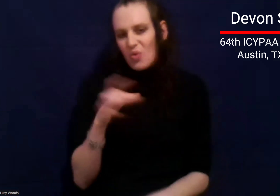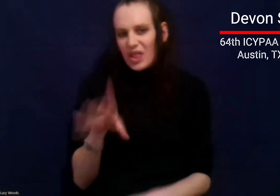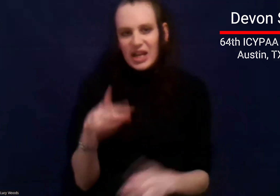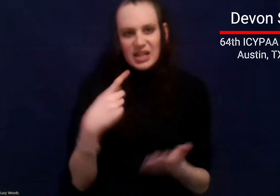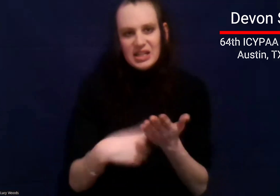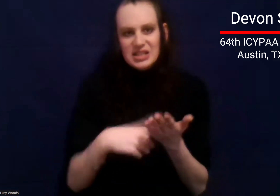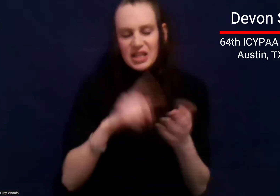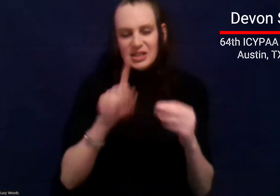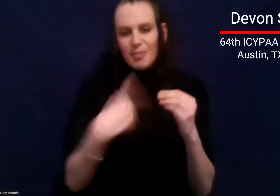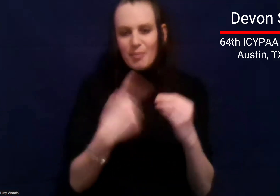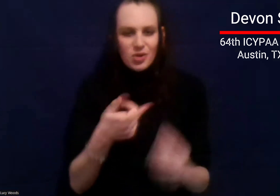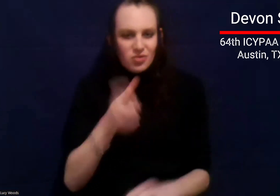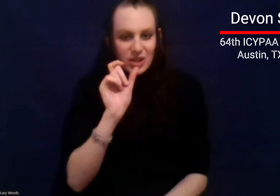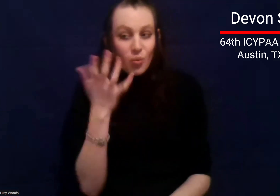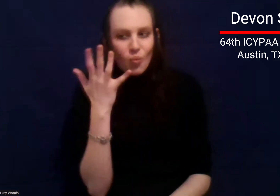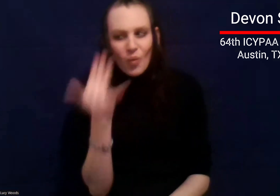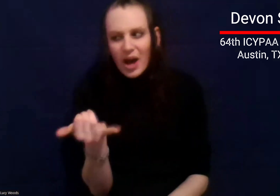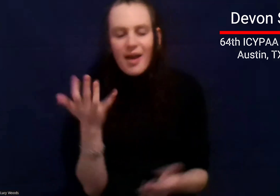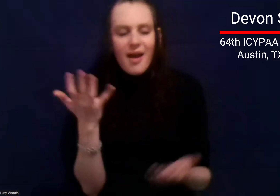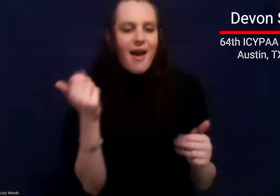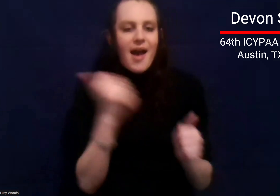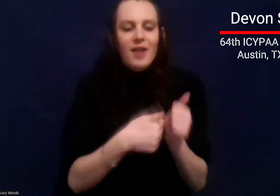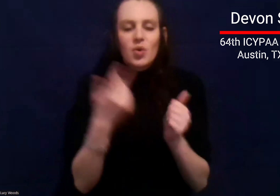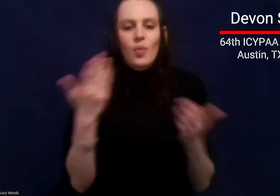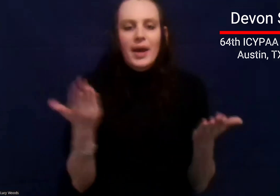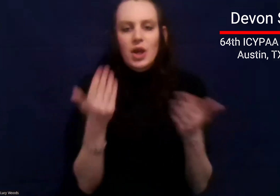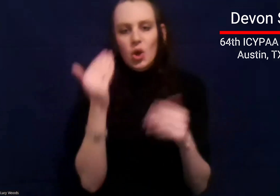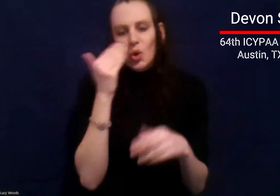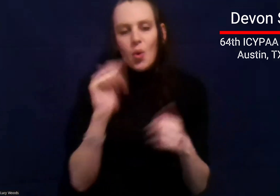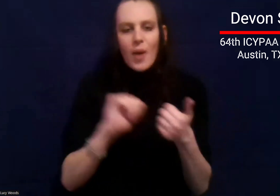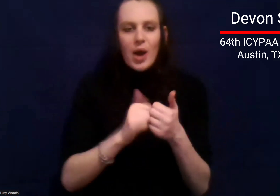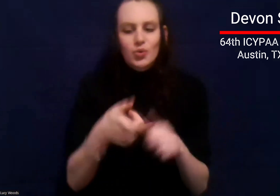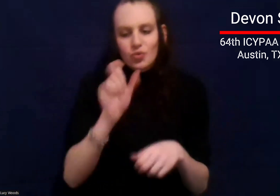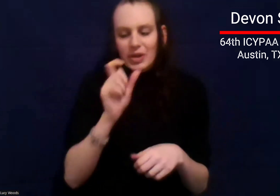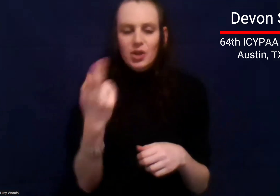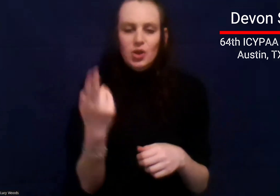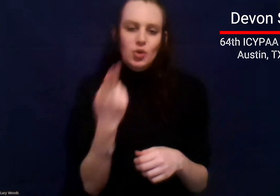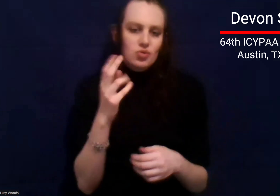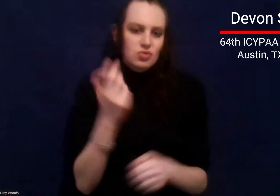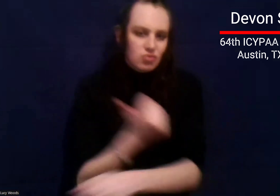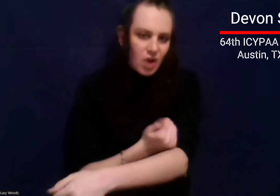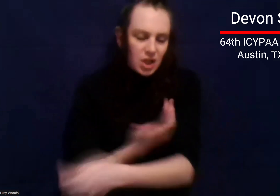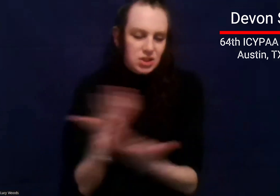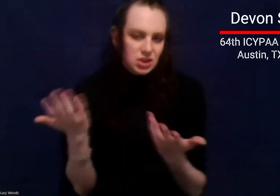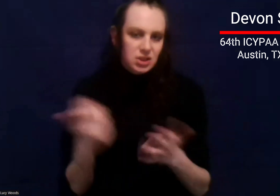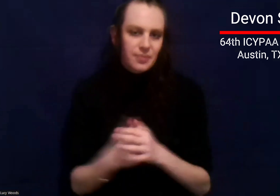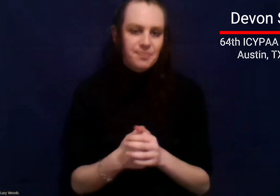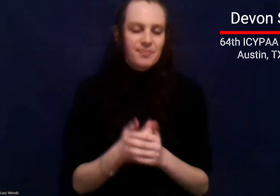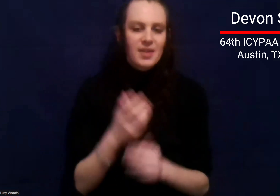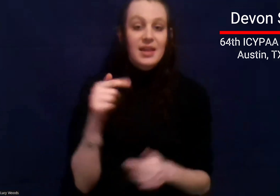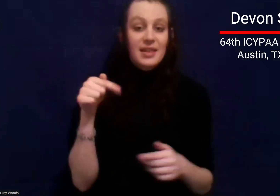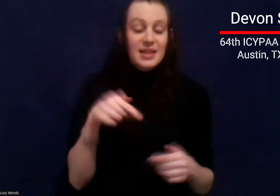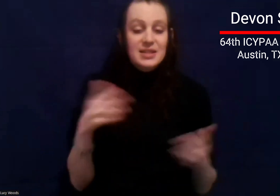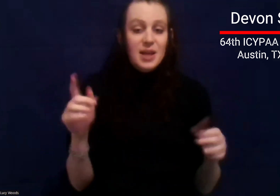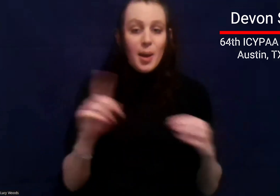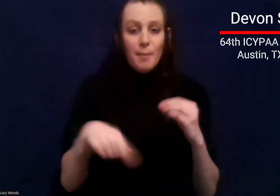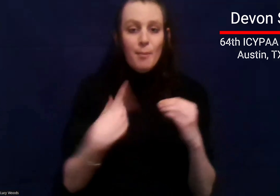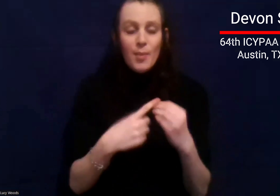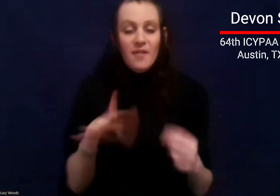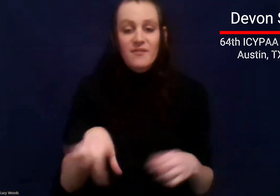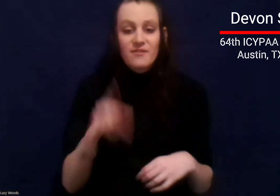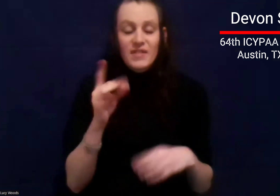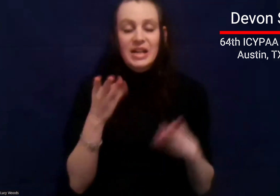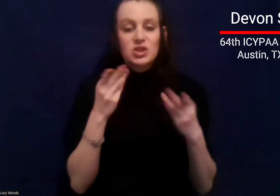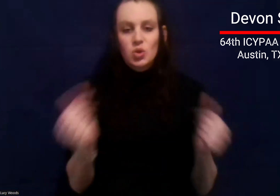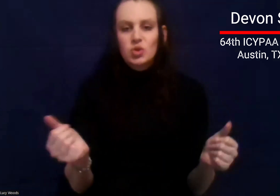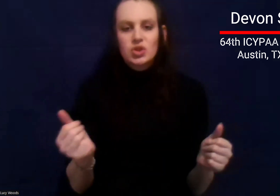how to drink or use other substances that are fun with it. That's not what this is about. This is about finding a solution to a hopeless state in